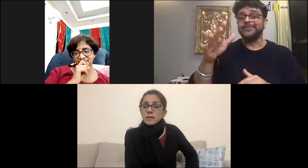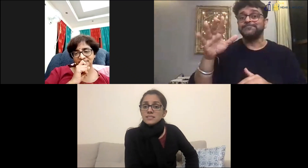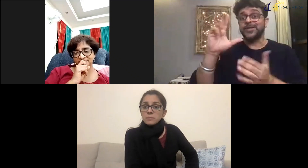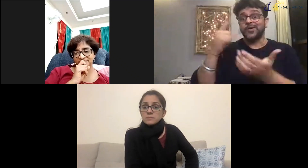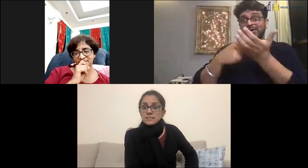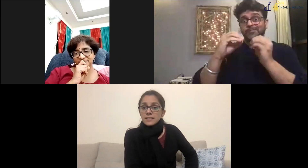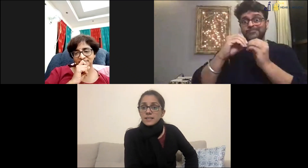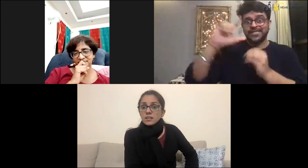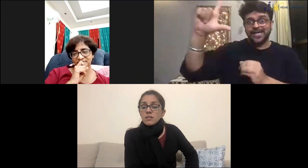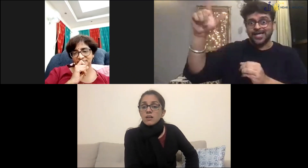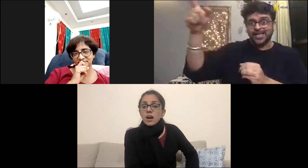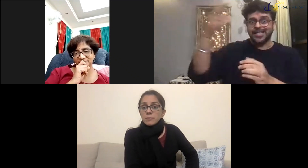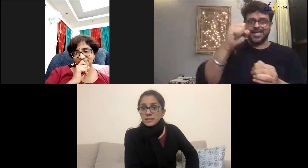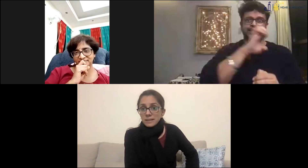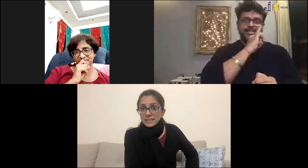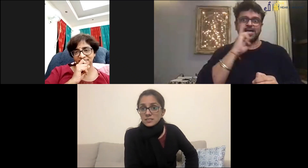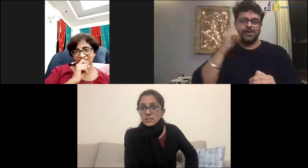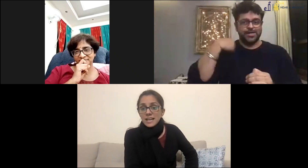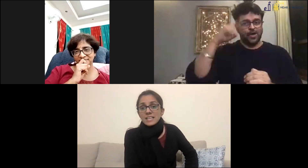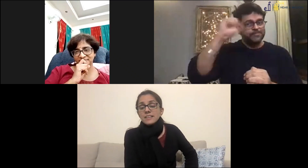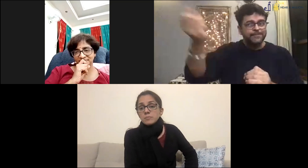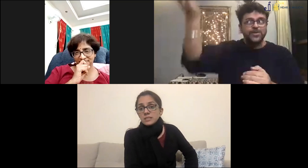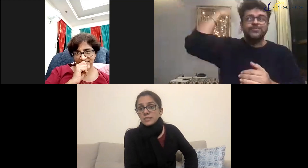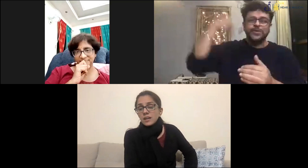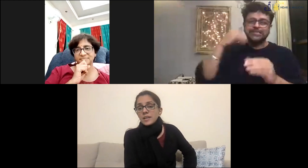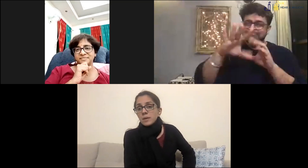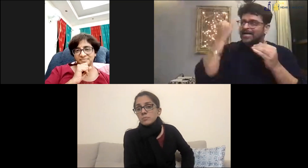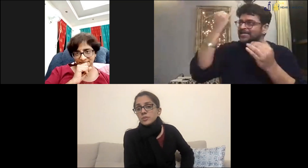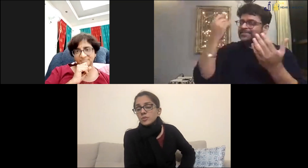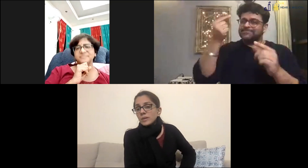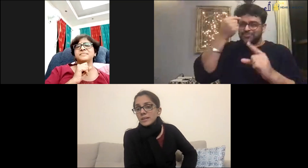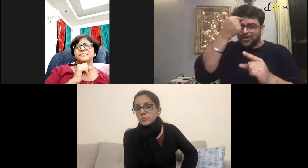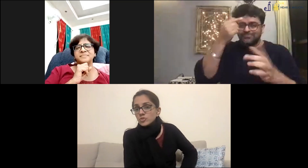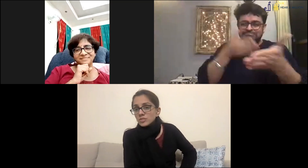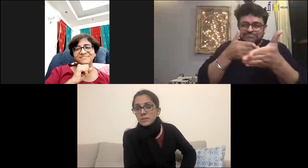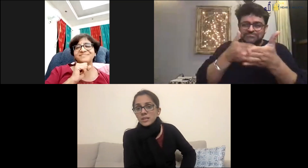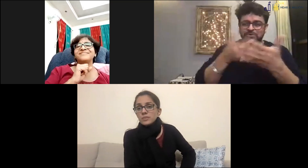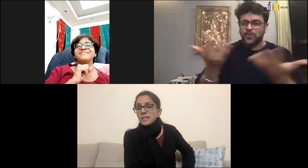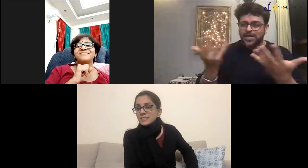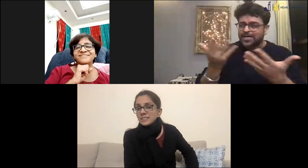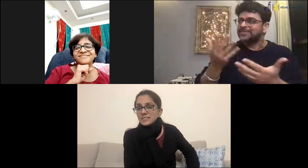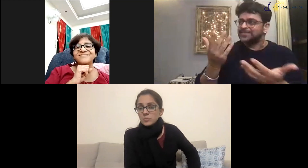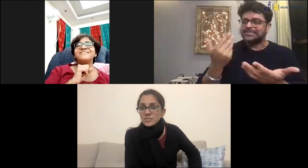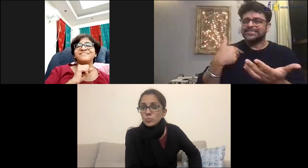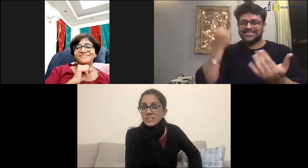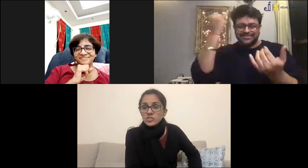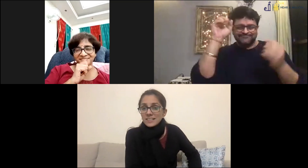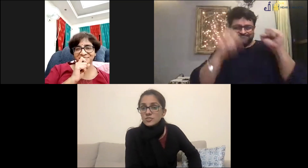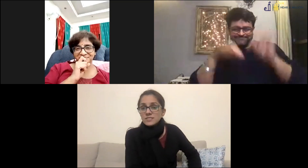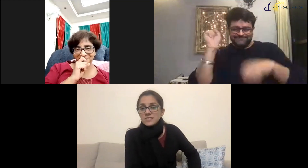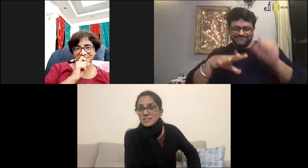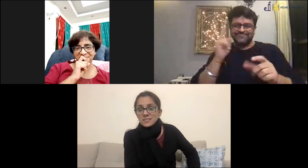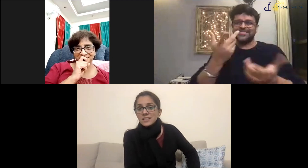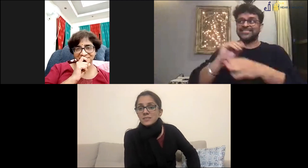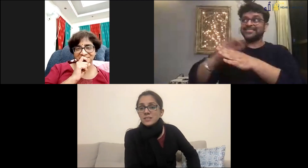I must thank RBL Bank and Enable India. I remember, when I was just coming up with the ideas and we had so many